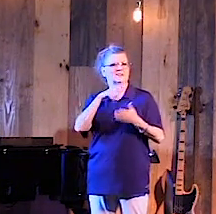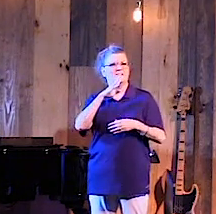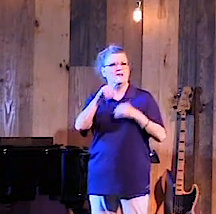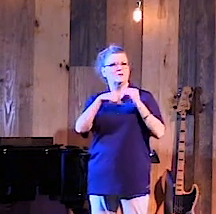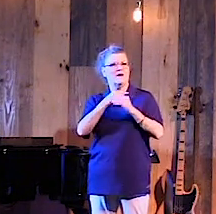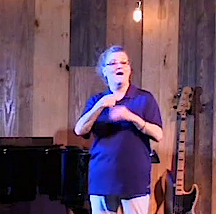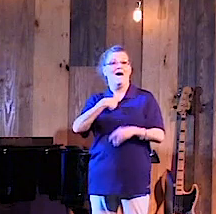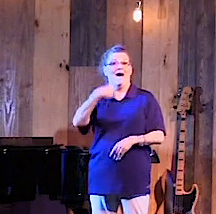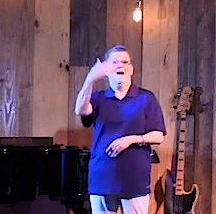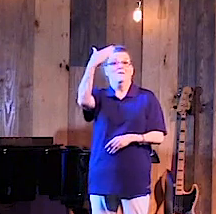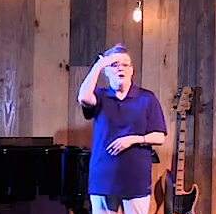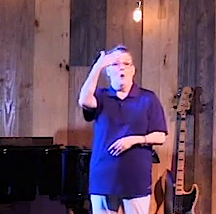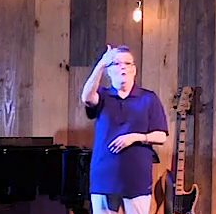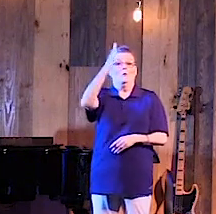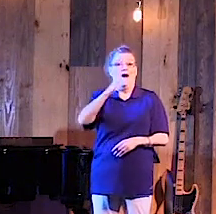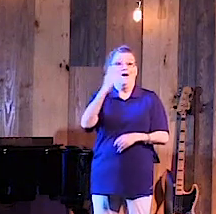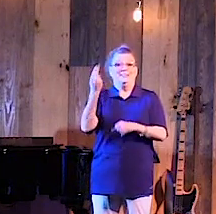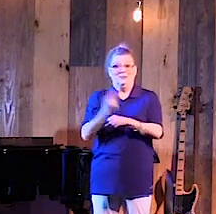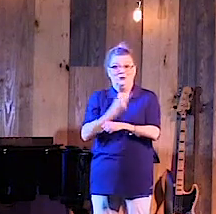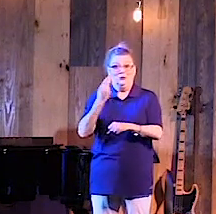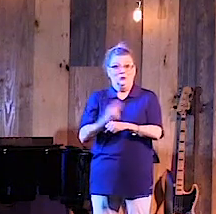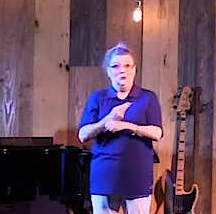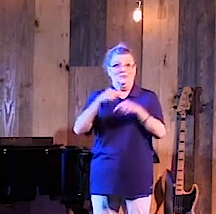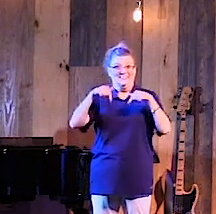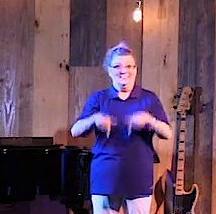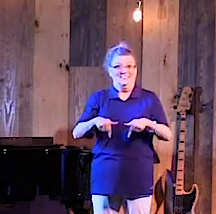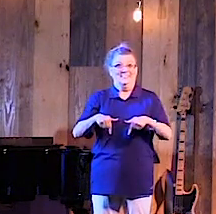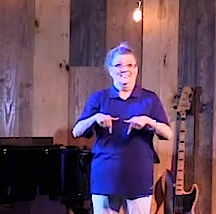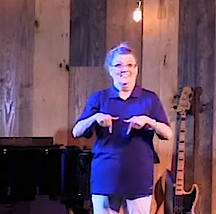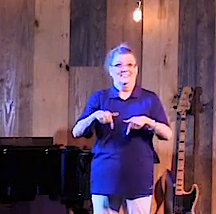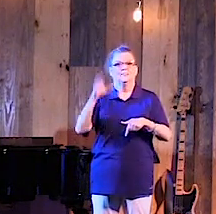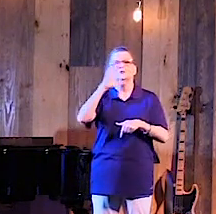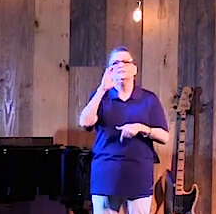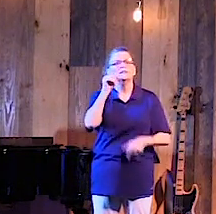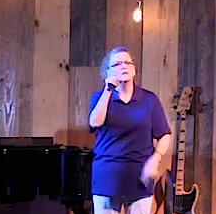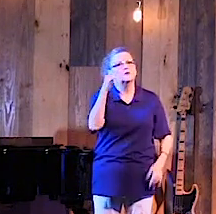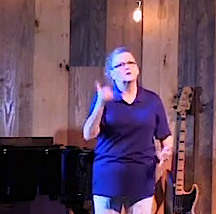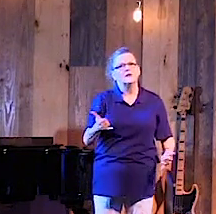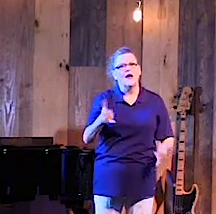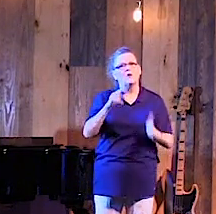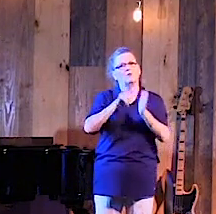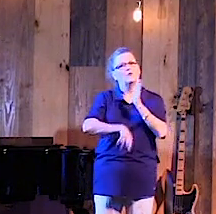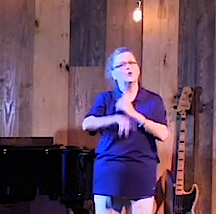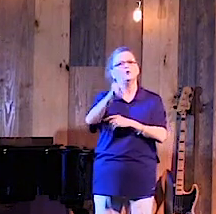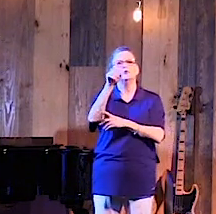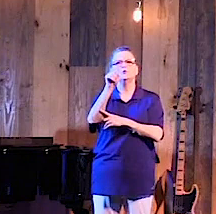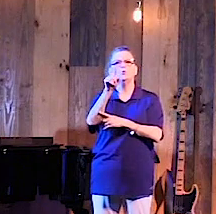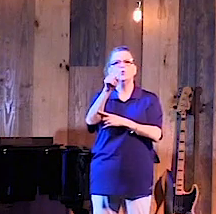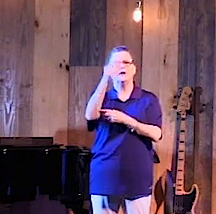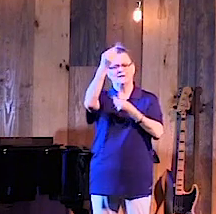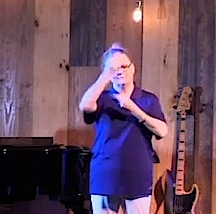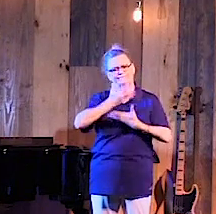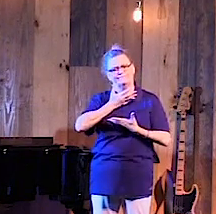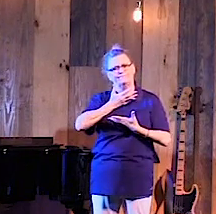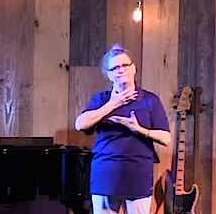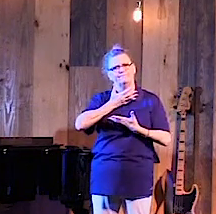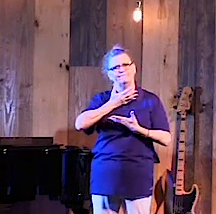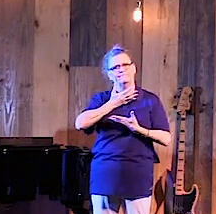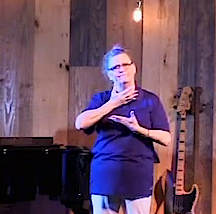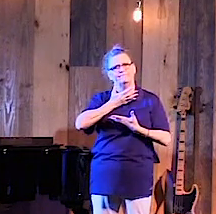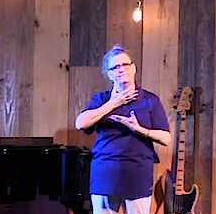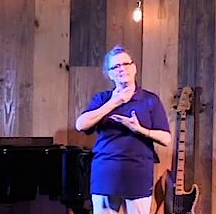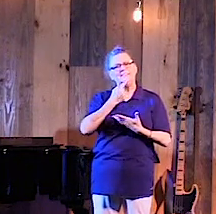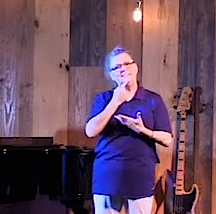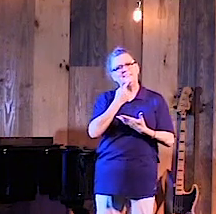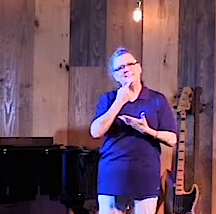God is using it to seek you right now. Let's look again in verse 20, because verse 20 tells us something. It says this,